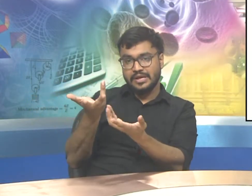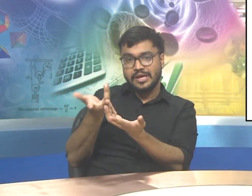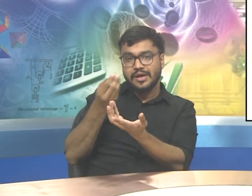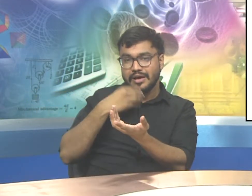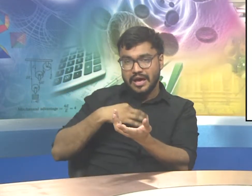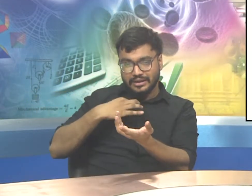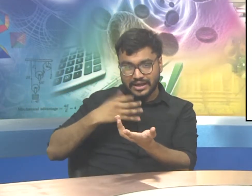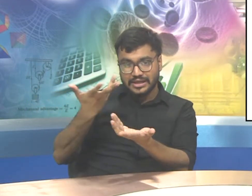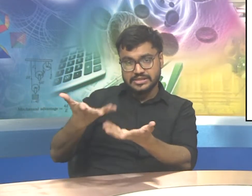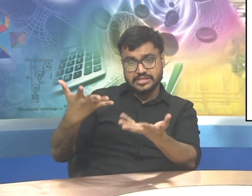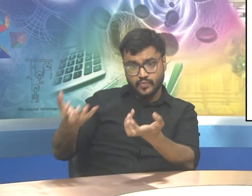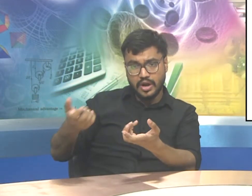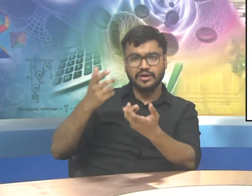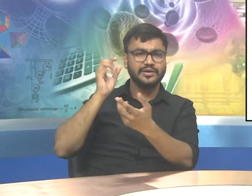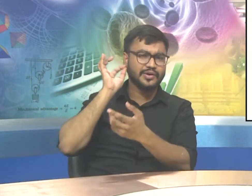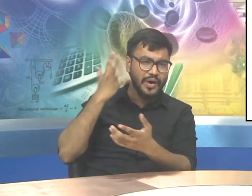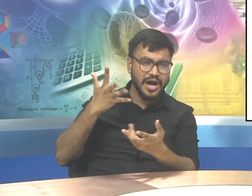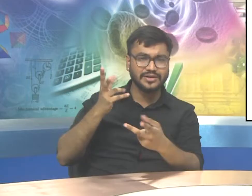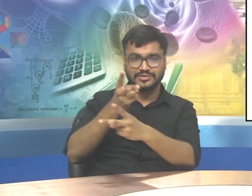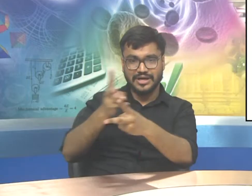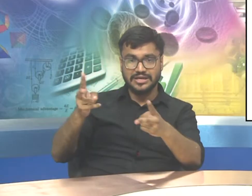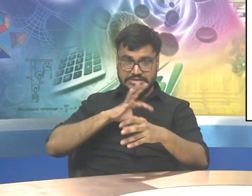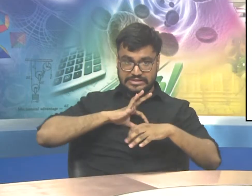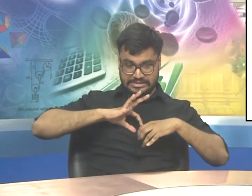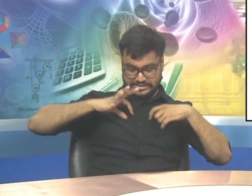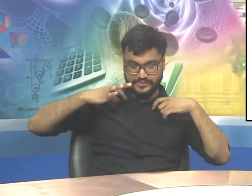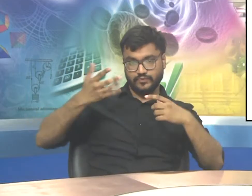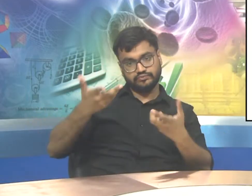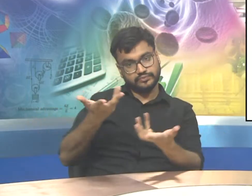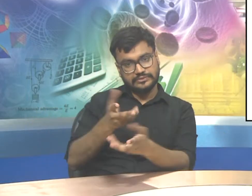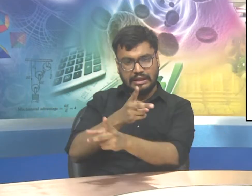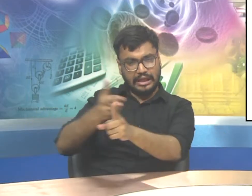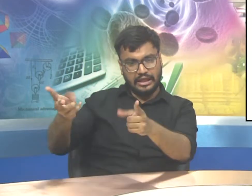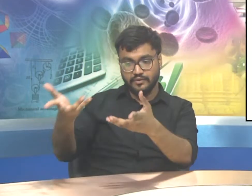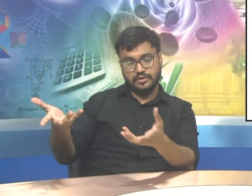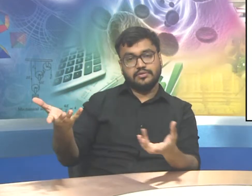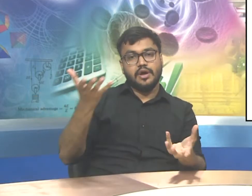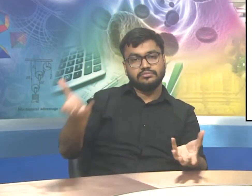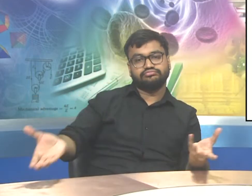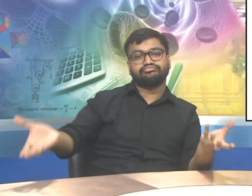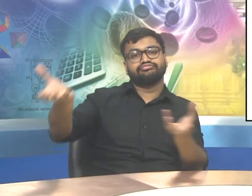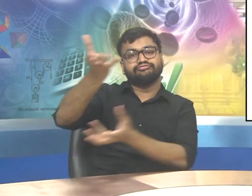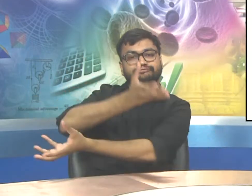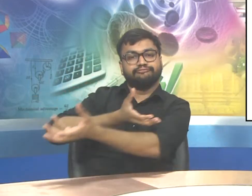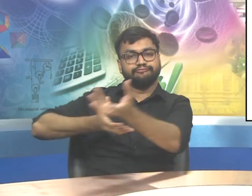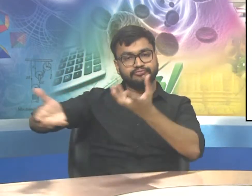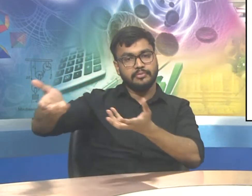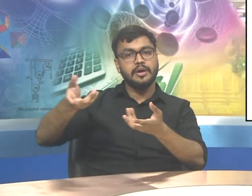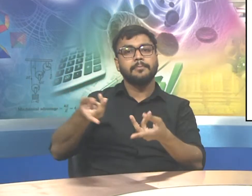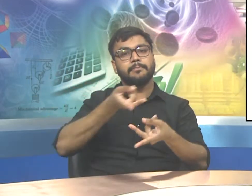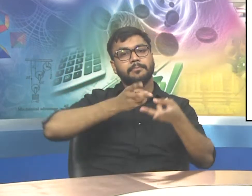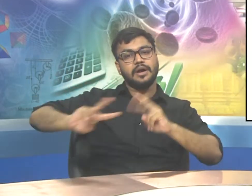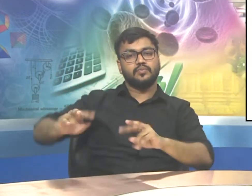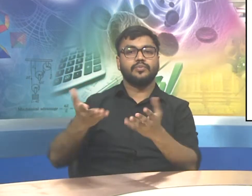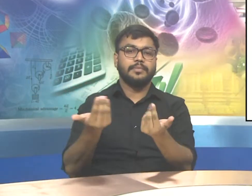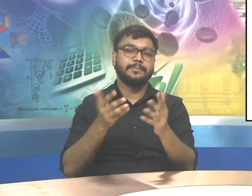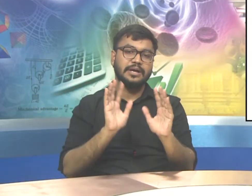for the other thing, like farmers gave extra food and crops, and in return